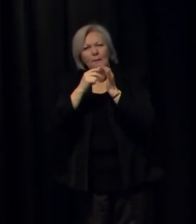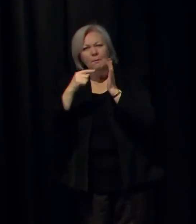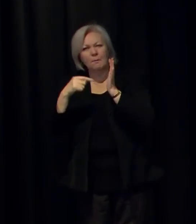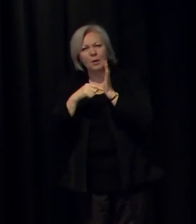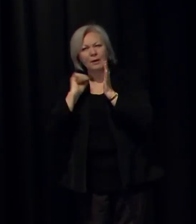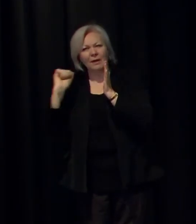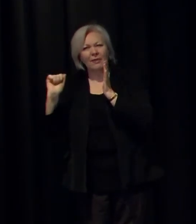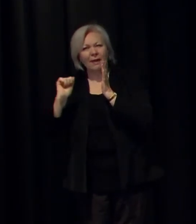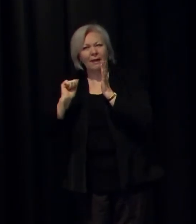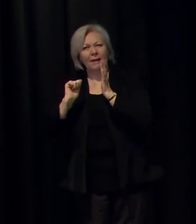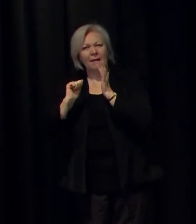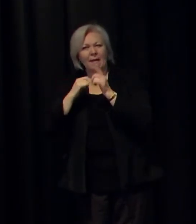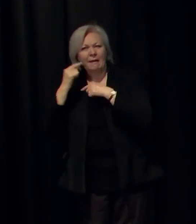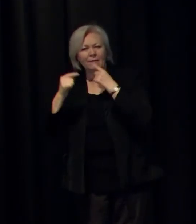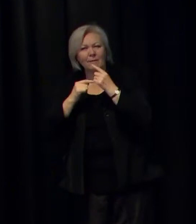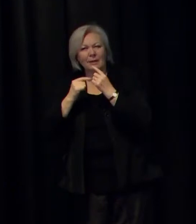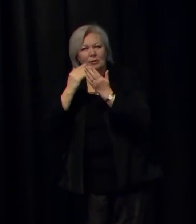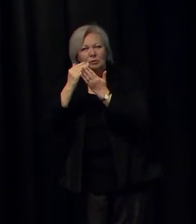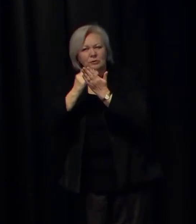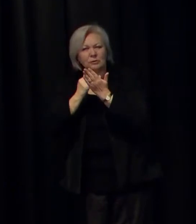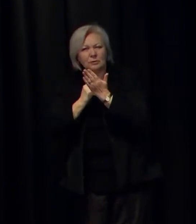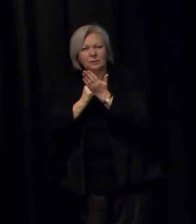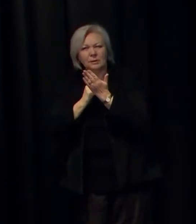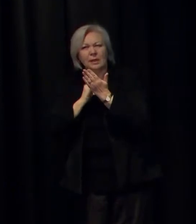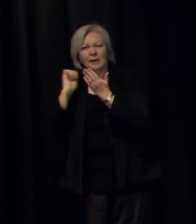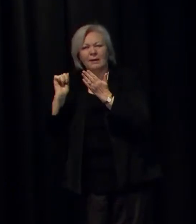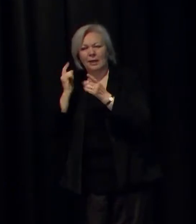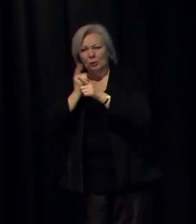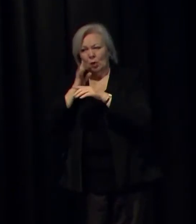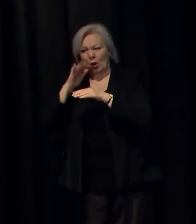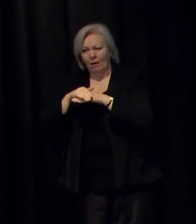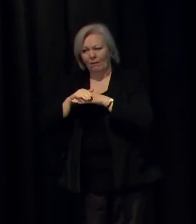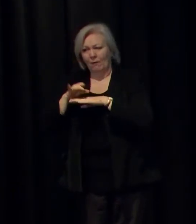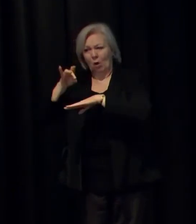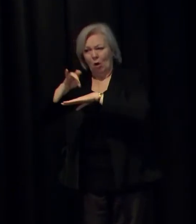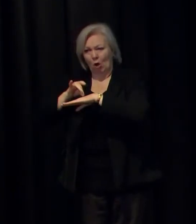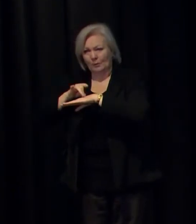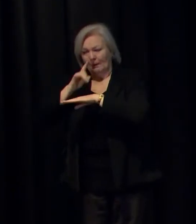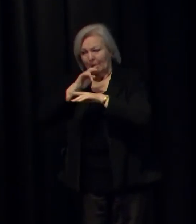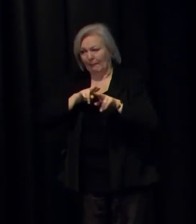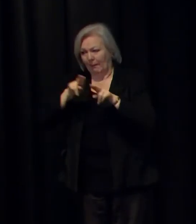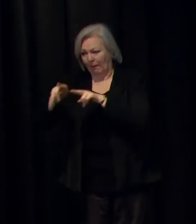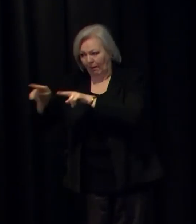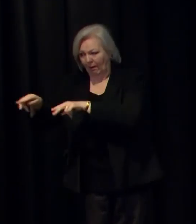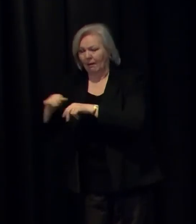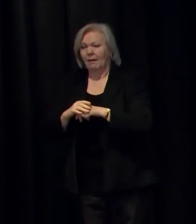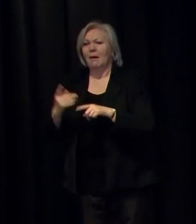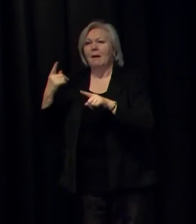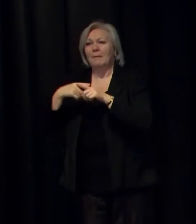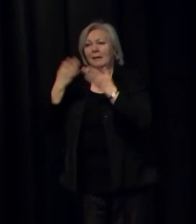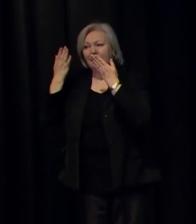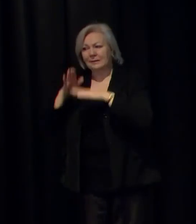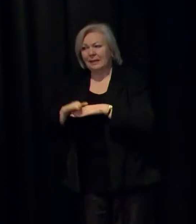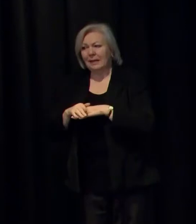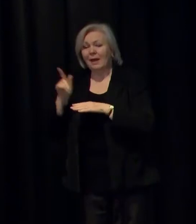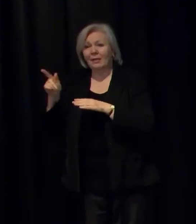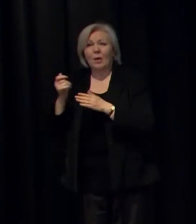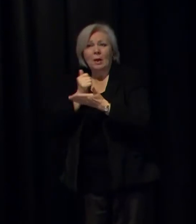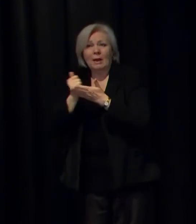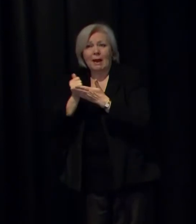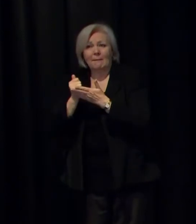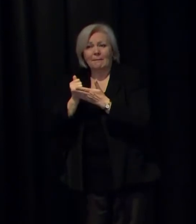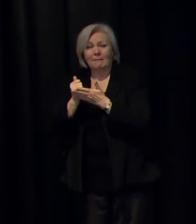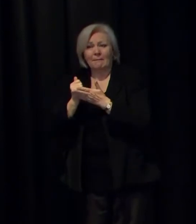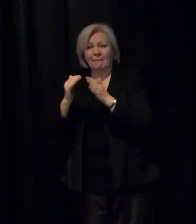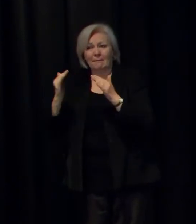and their numbers for hospitalisation and deaths actually come in below the numbers that they modelled for your original